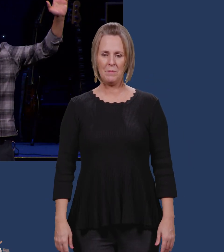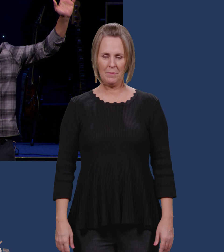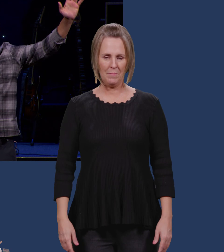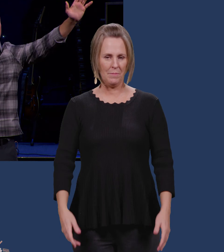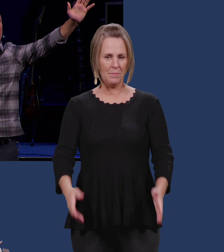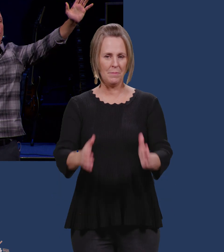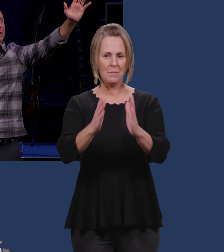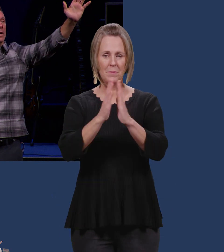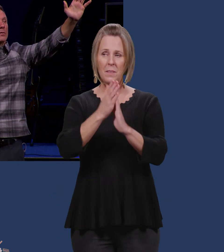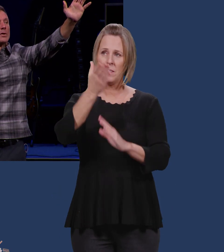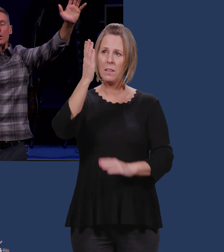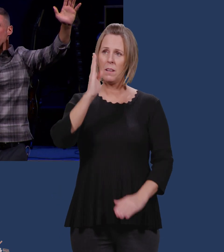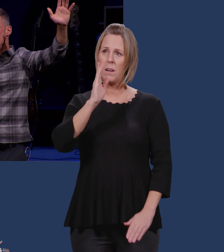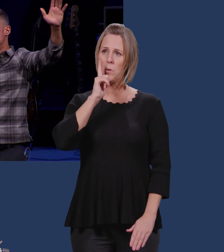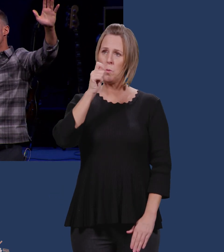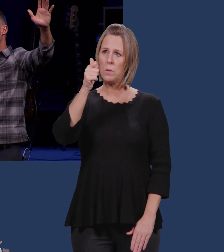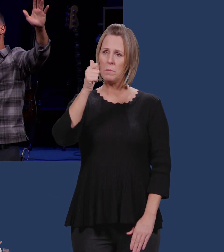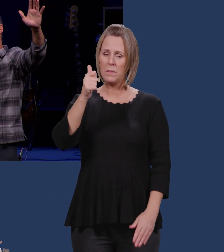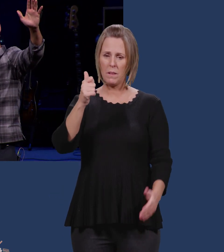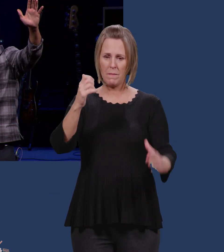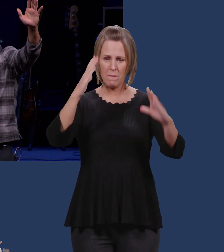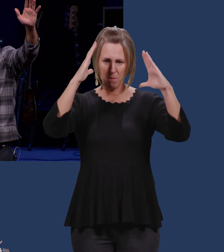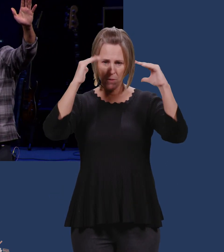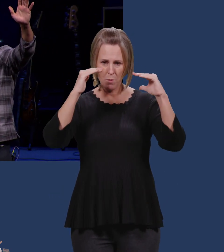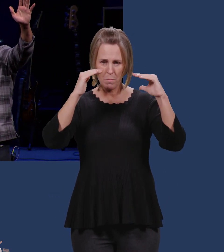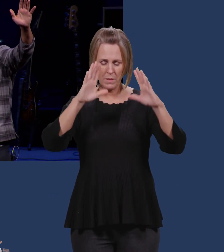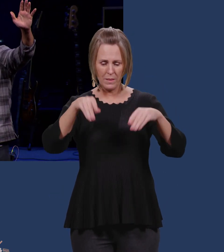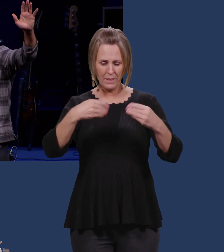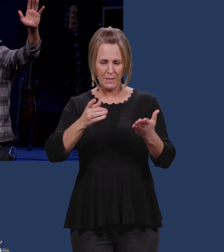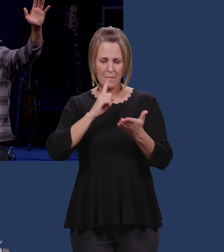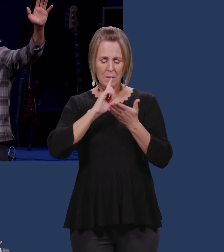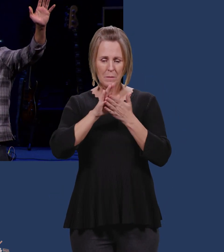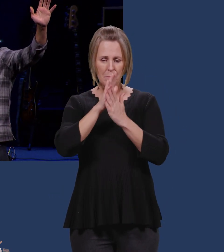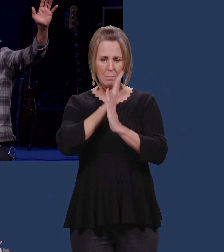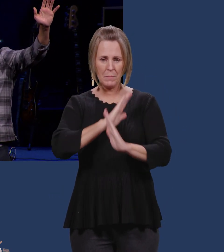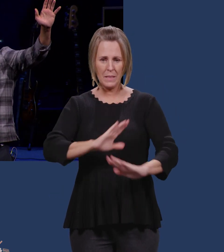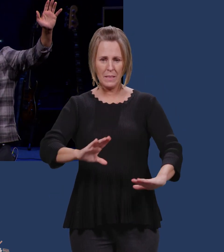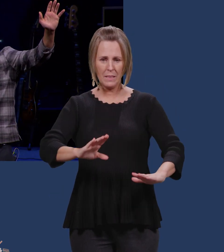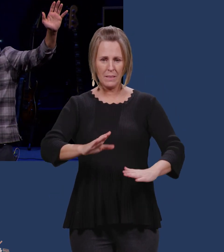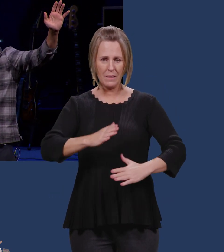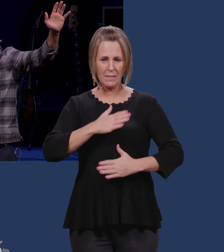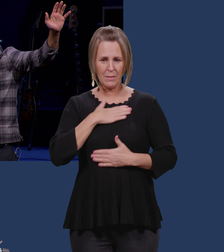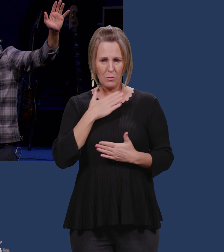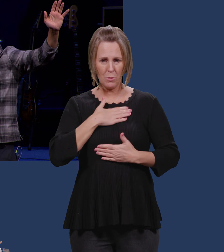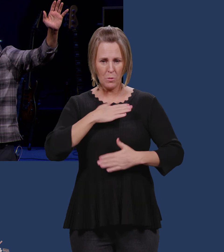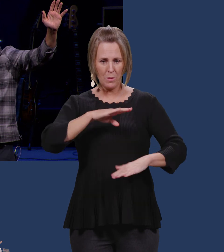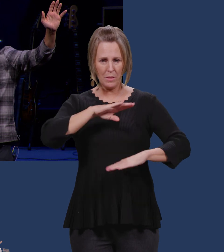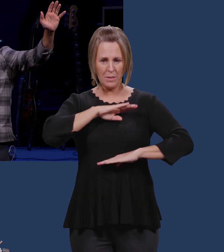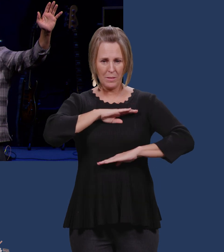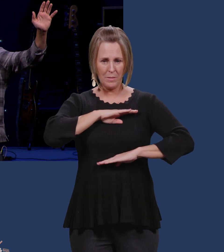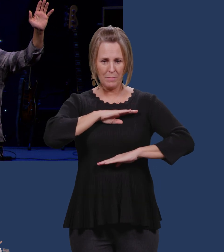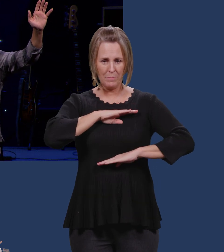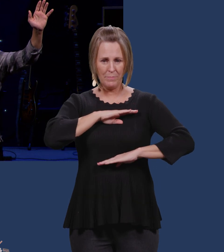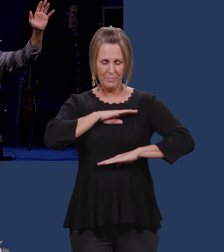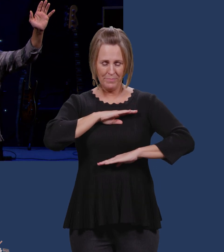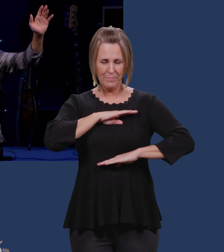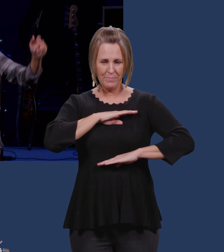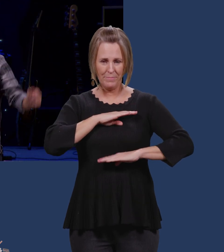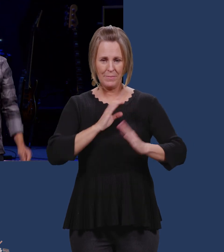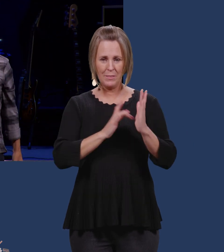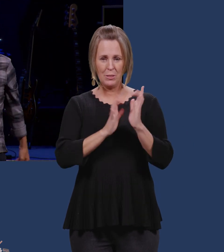May the God of hope fill you with joy and peace as you believe the gospel of his Son, Jesus